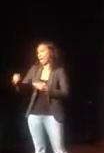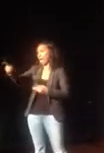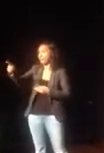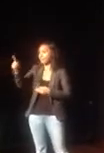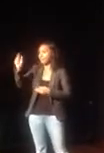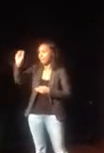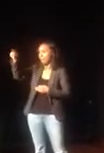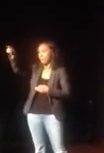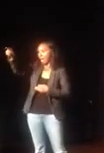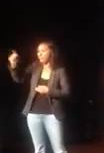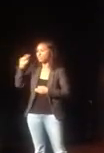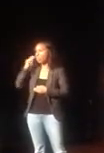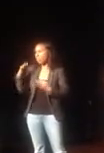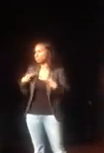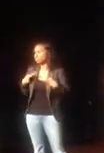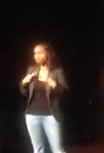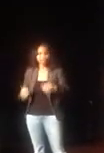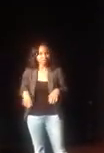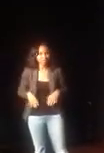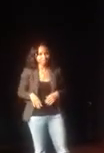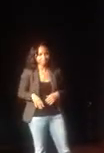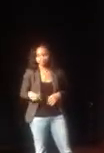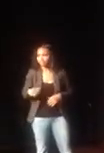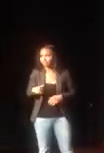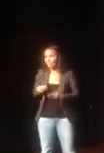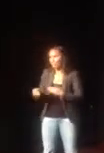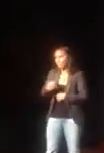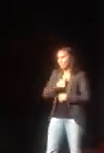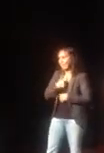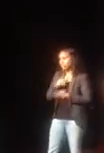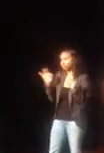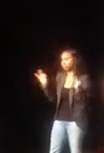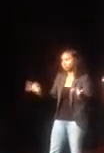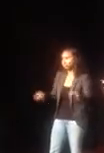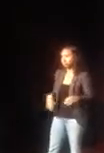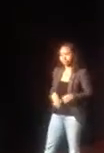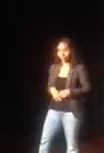T-shirts. I thought of the idea myself. So,